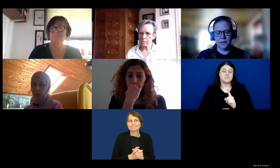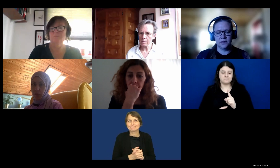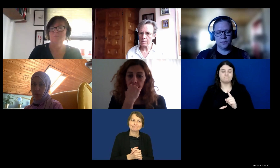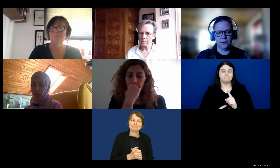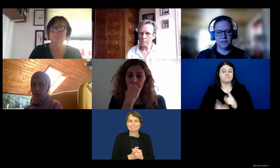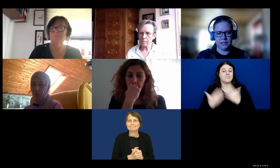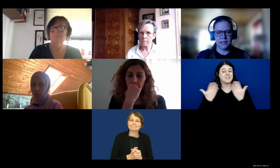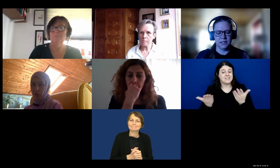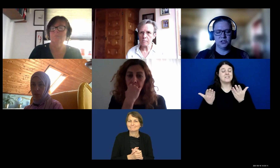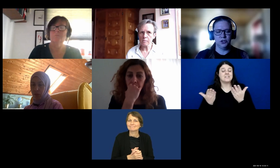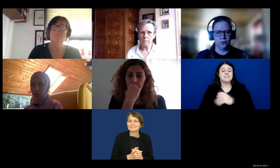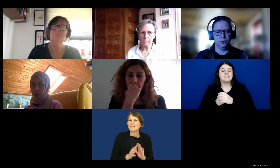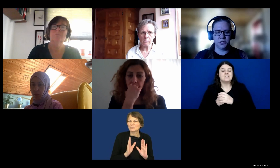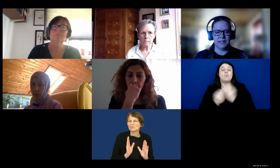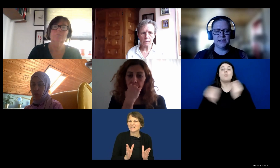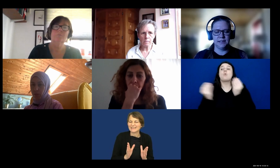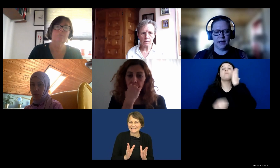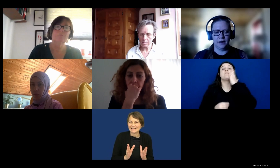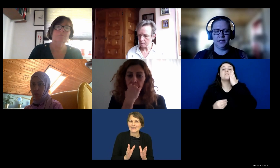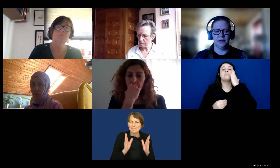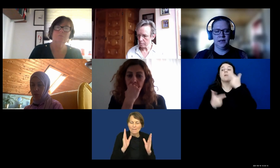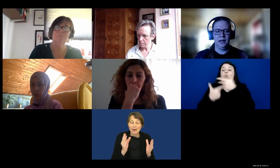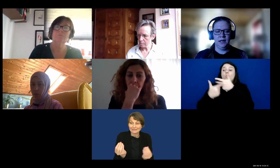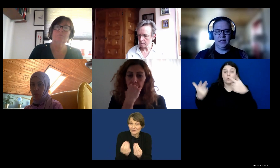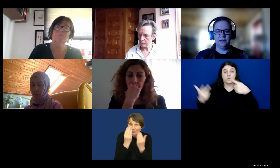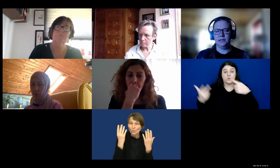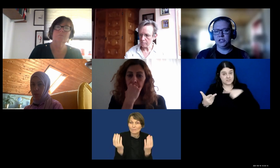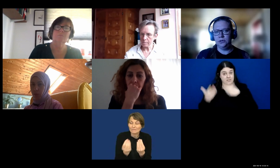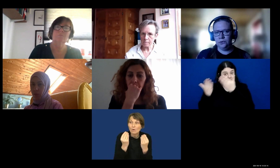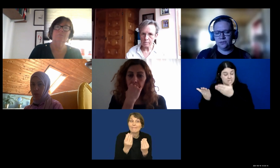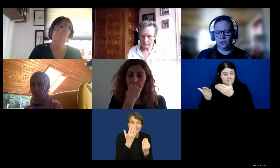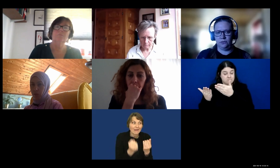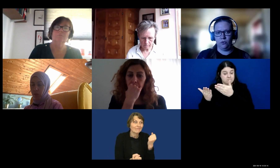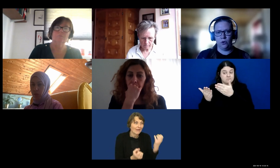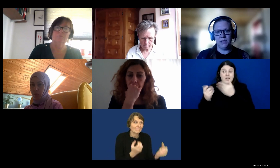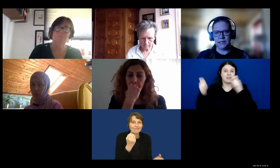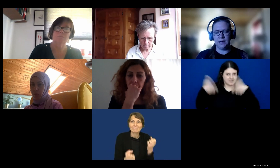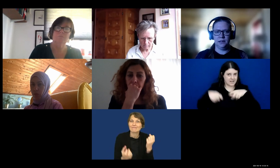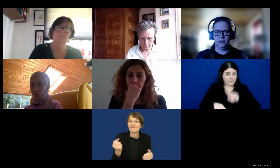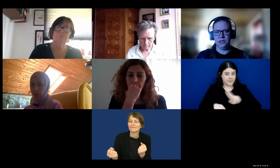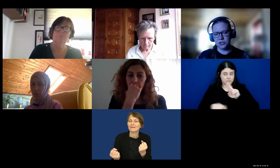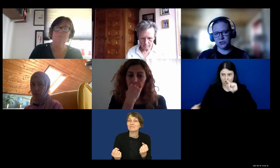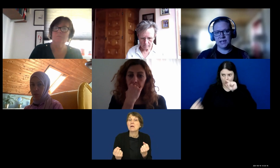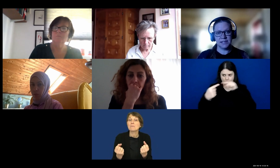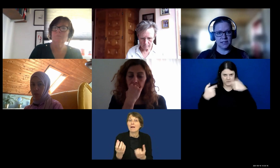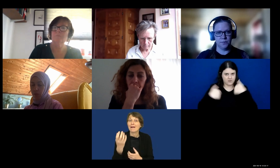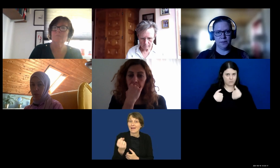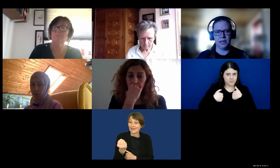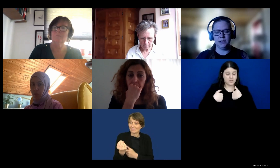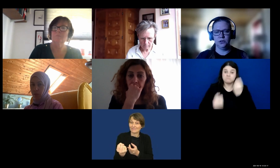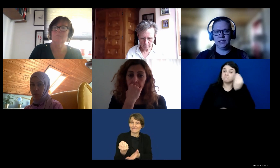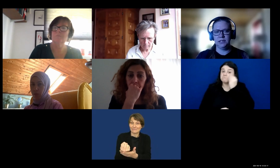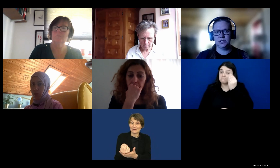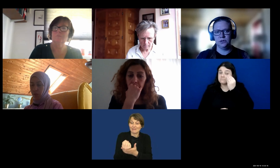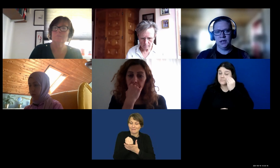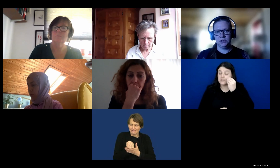a question about getting to know what is there and is it useful for me. You need to test it maybe,